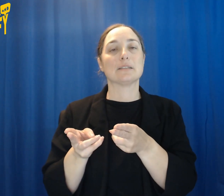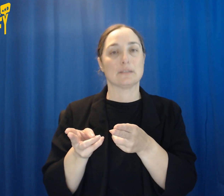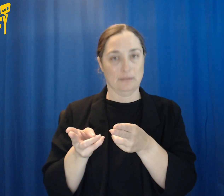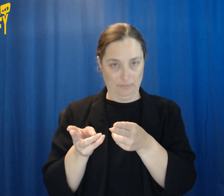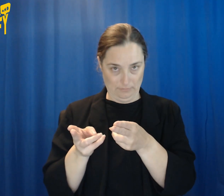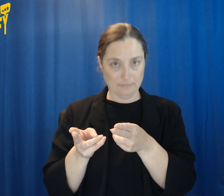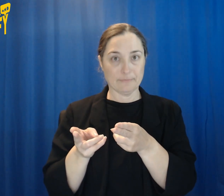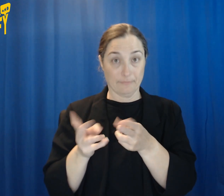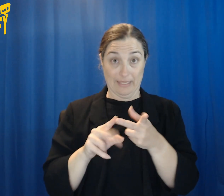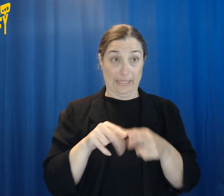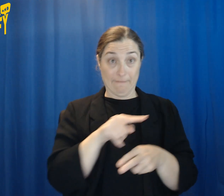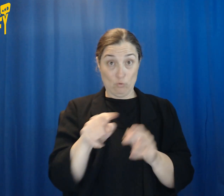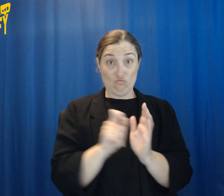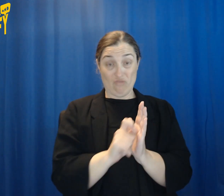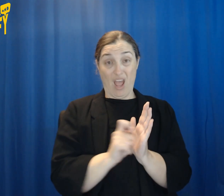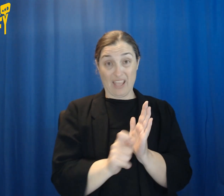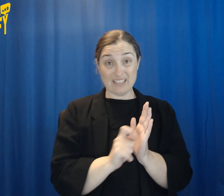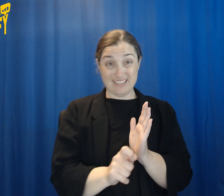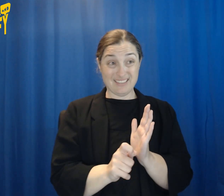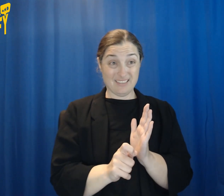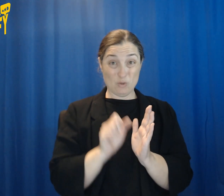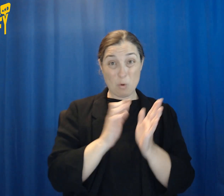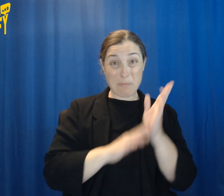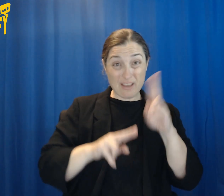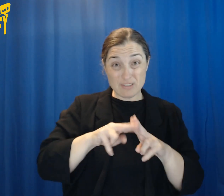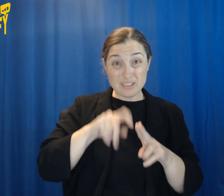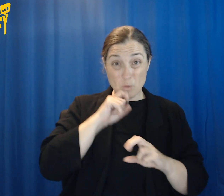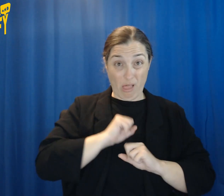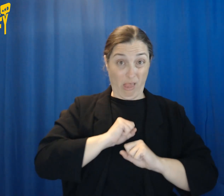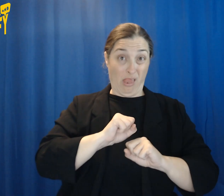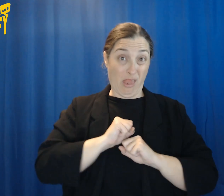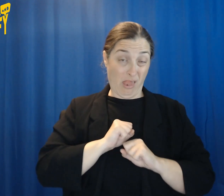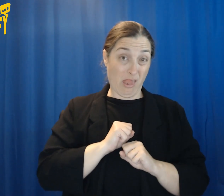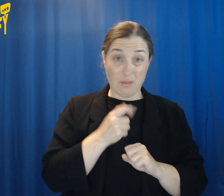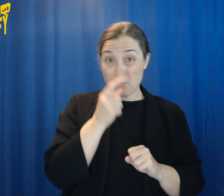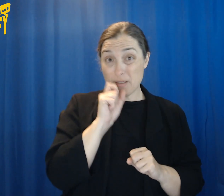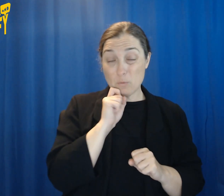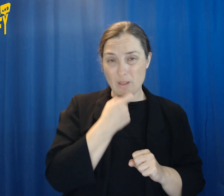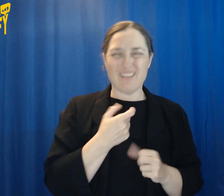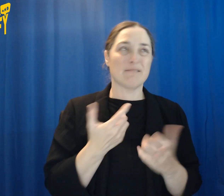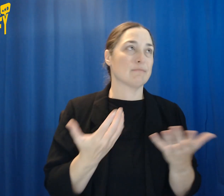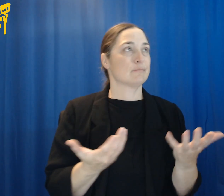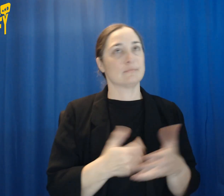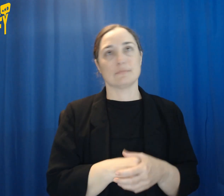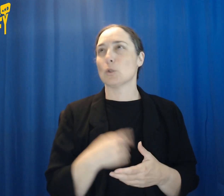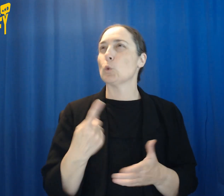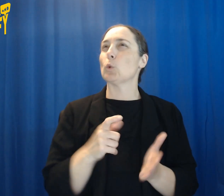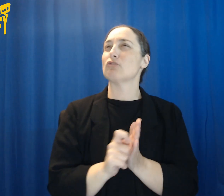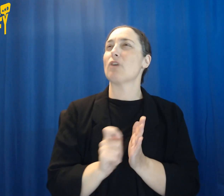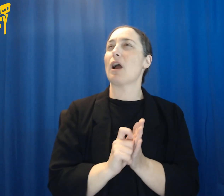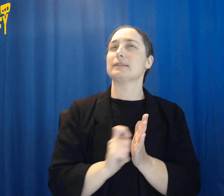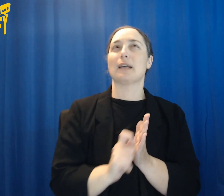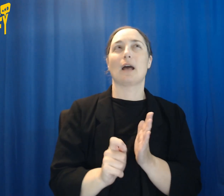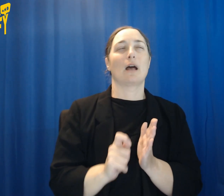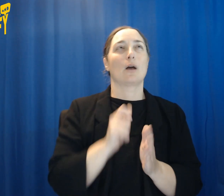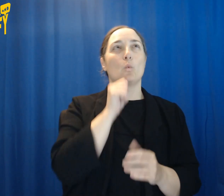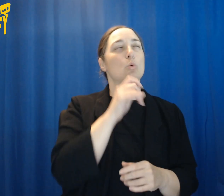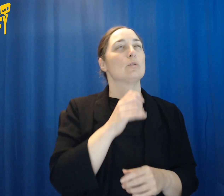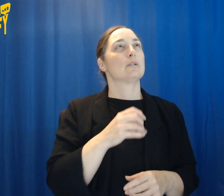a writer, you are going to horrify your parents at some point. Unless you're, I don't know, who's a writer that you think would not upset their parents because they're